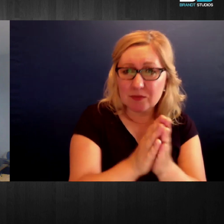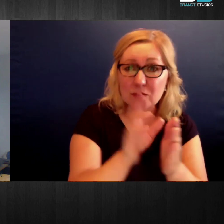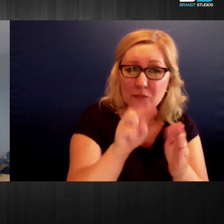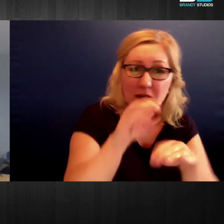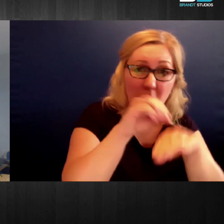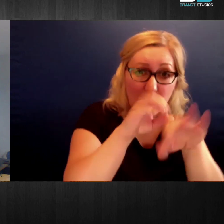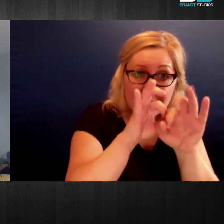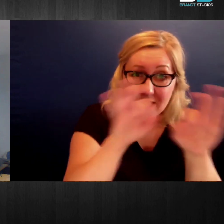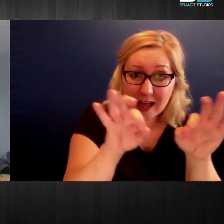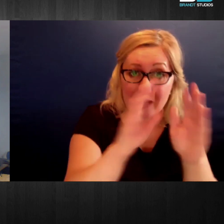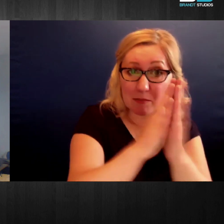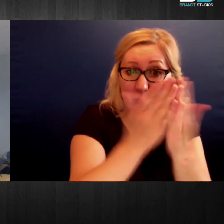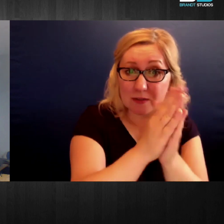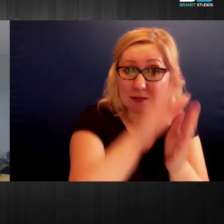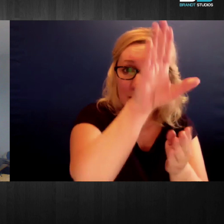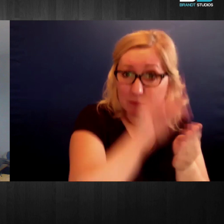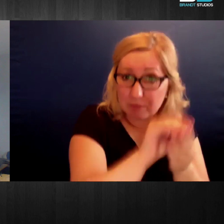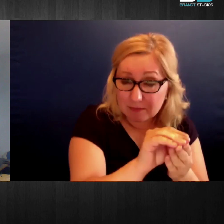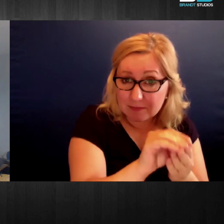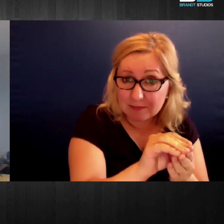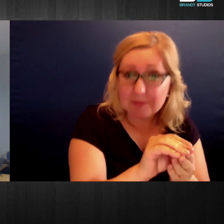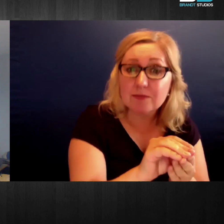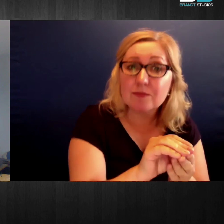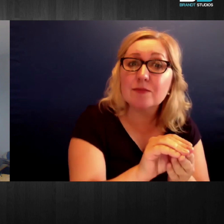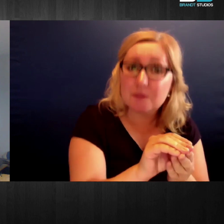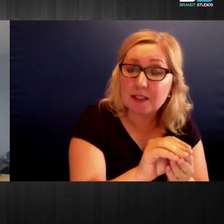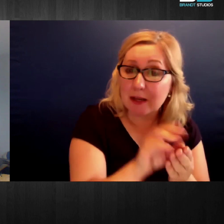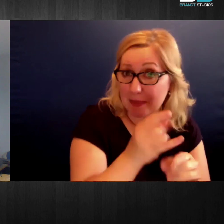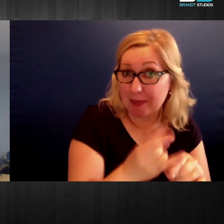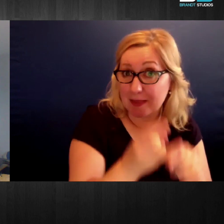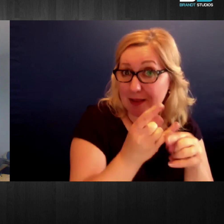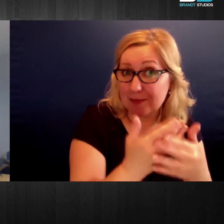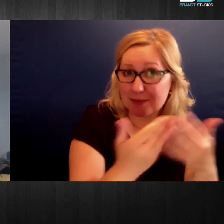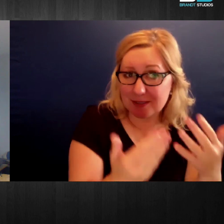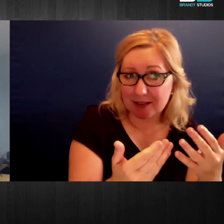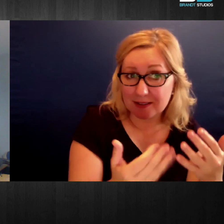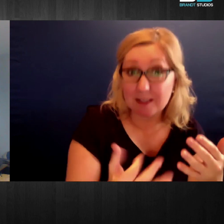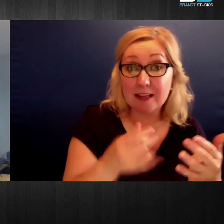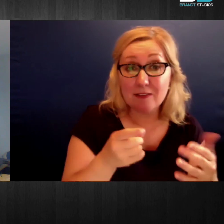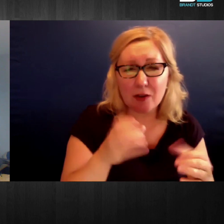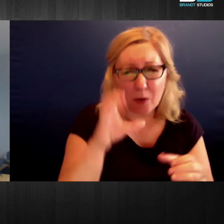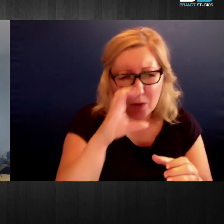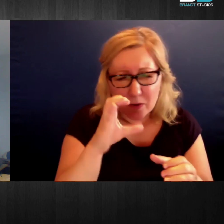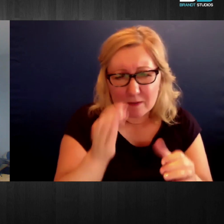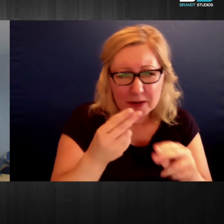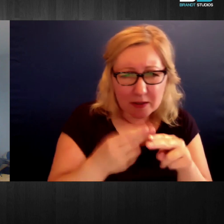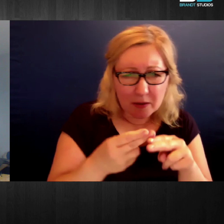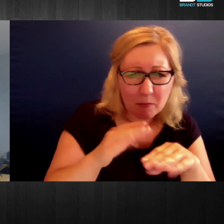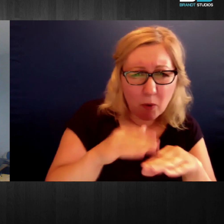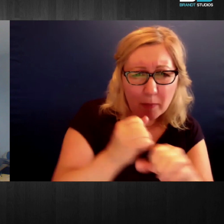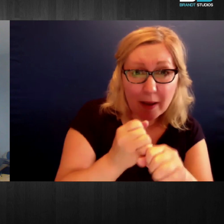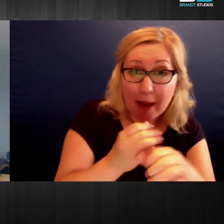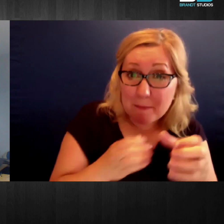pandemic. If you're specifically looking for empathy, there's nothing more important than looking for books